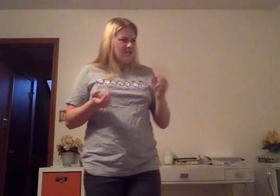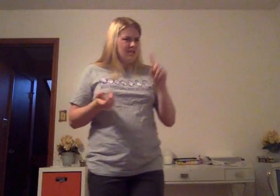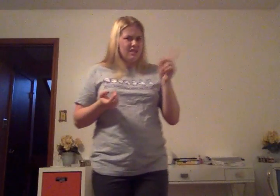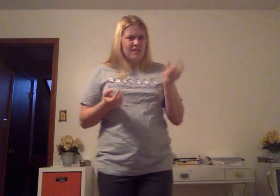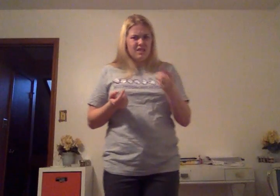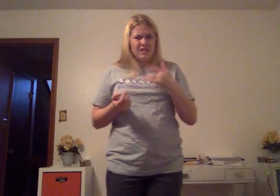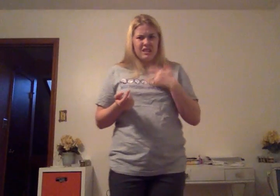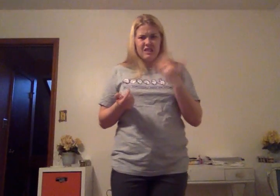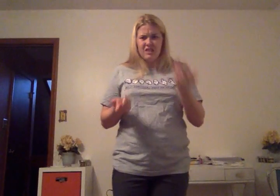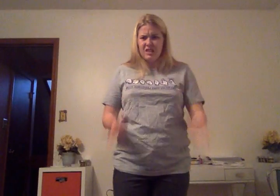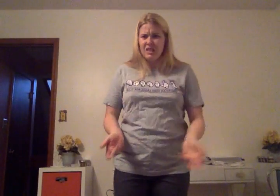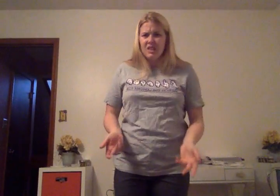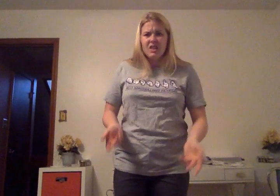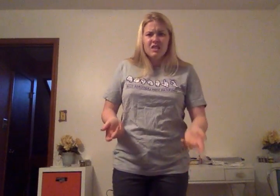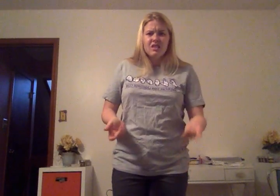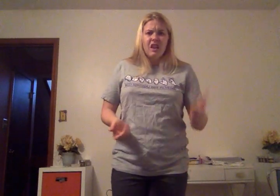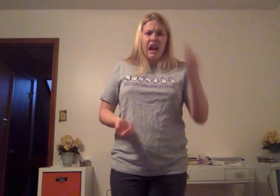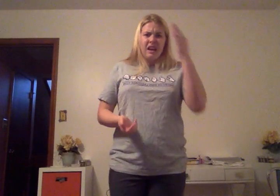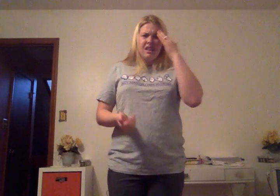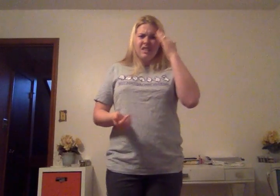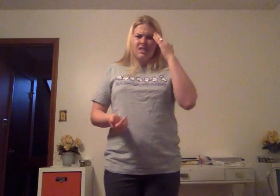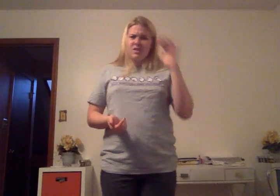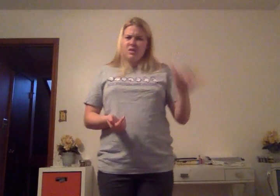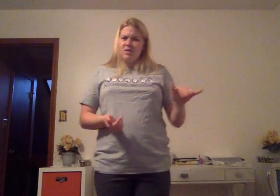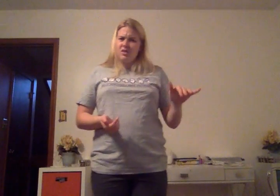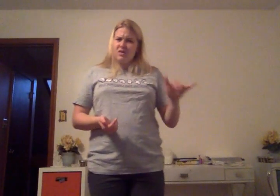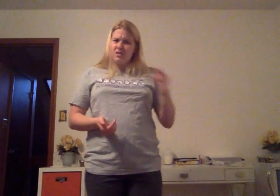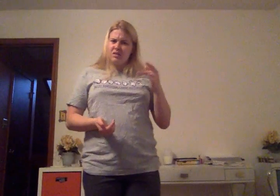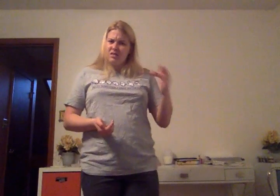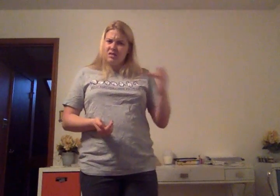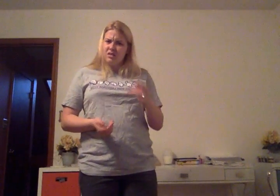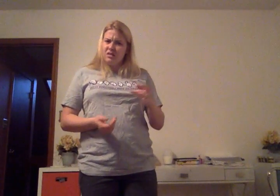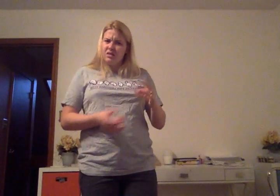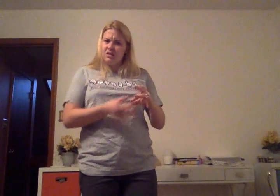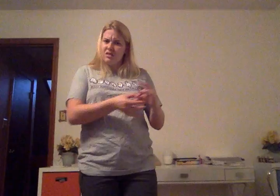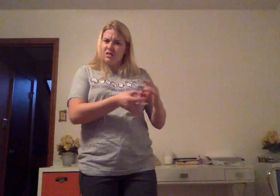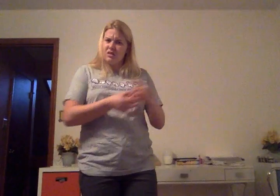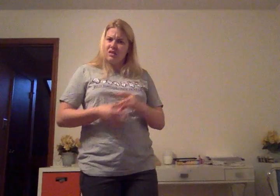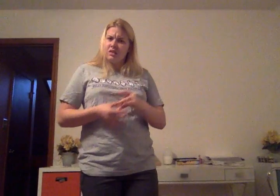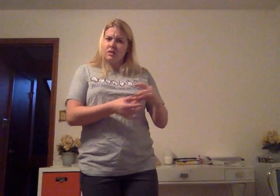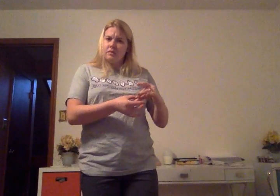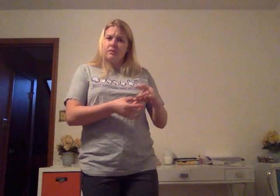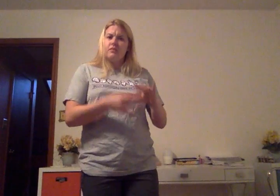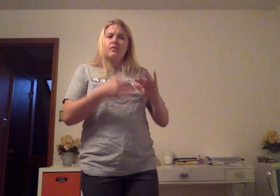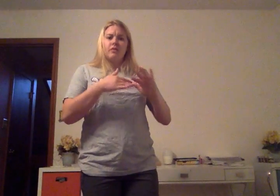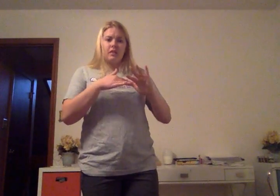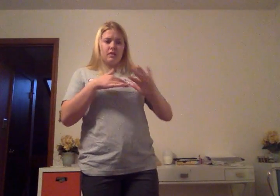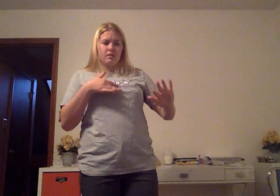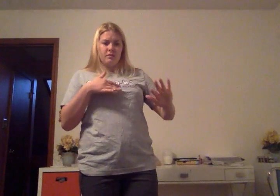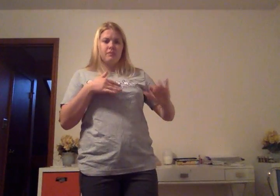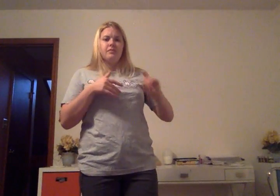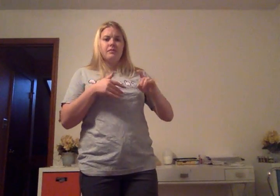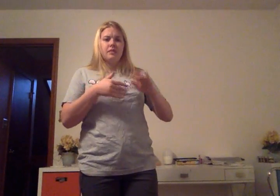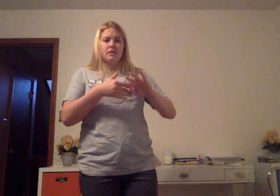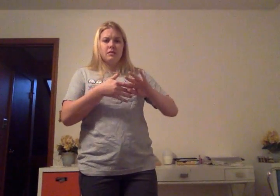feeling well, but I know her, and I know that, we both, when we get a certain way, just let us be. And she couldn't open a water